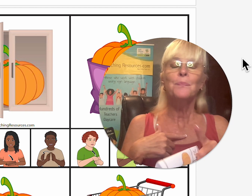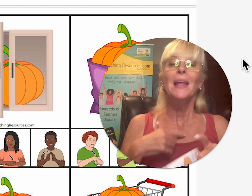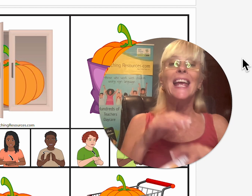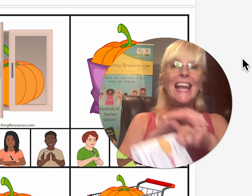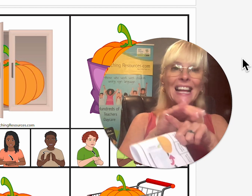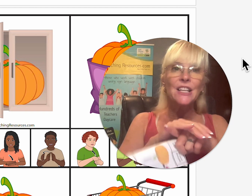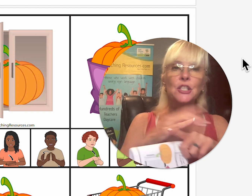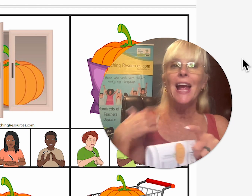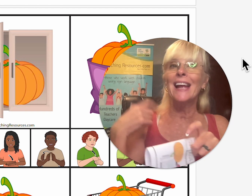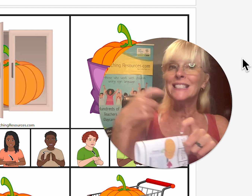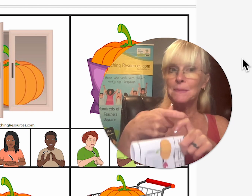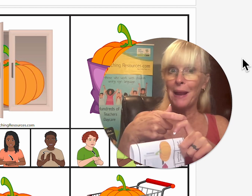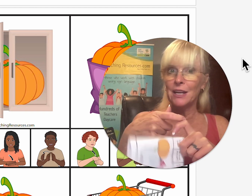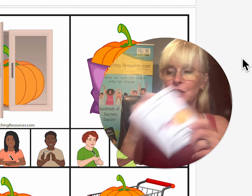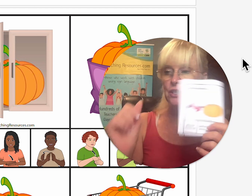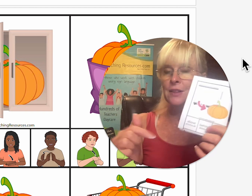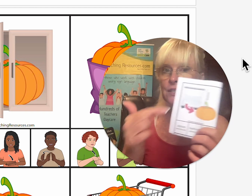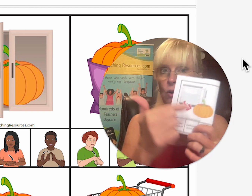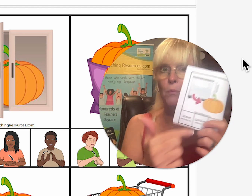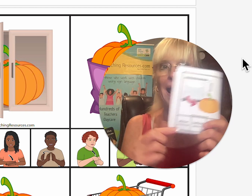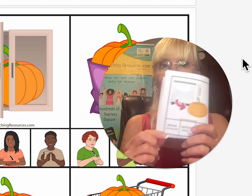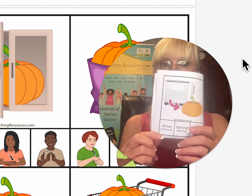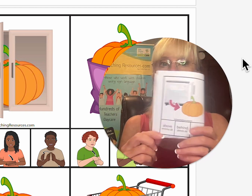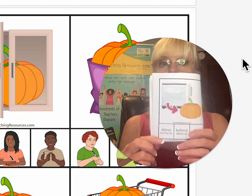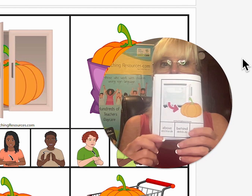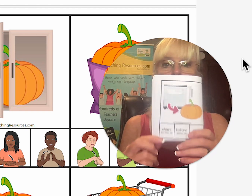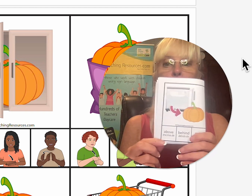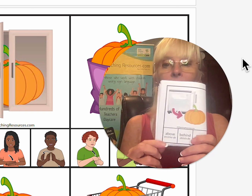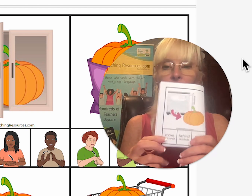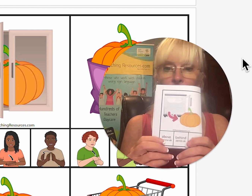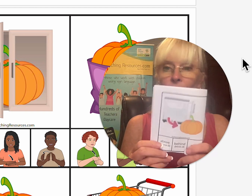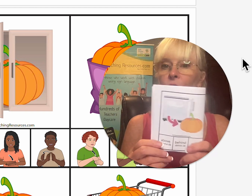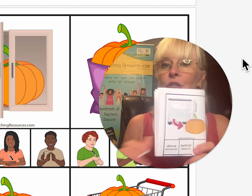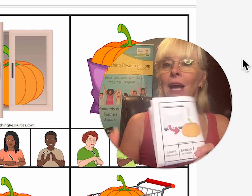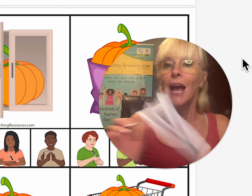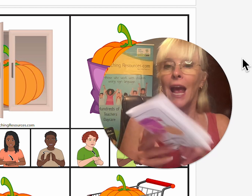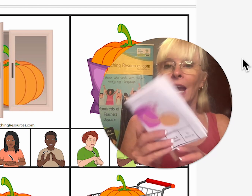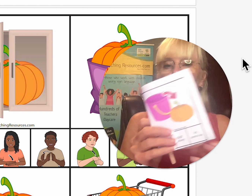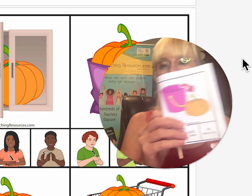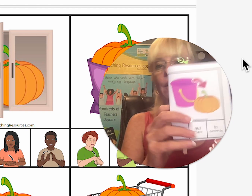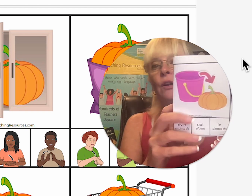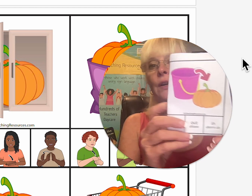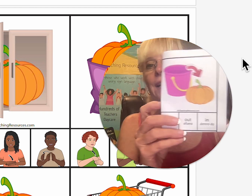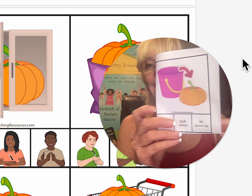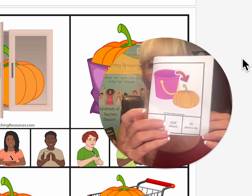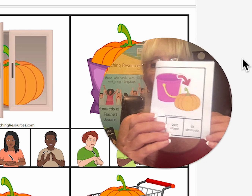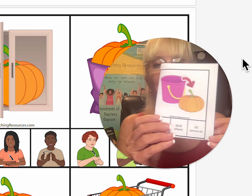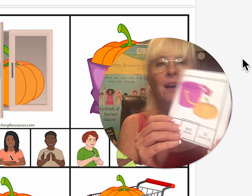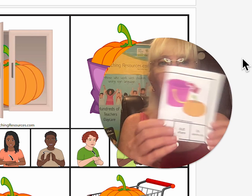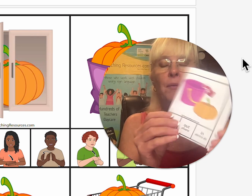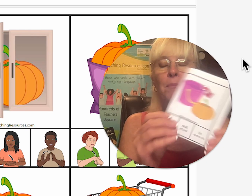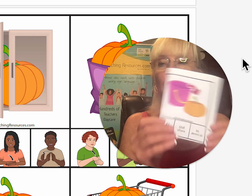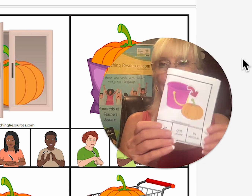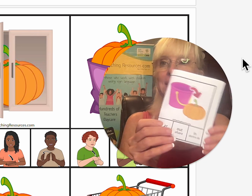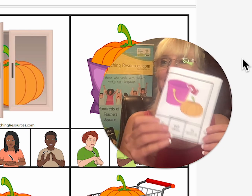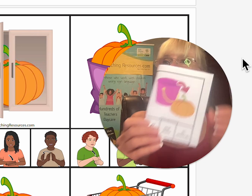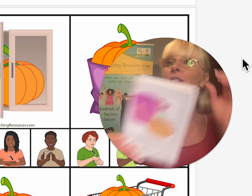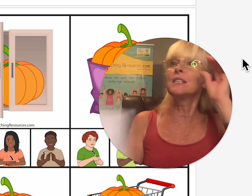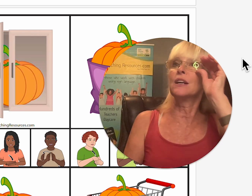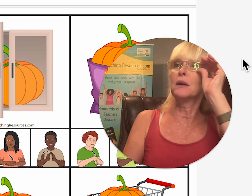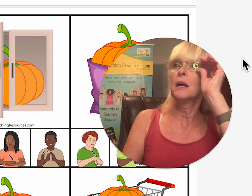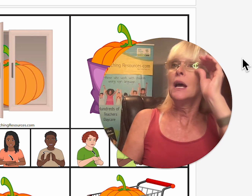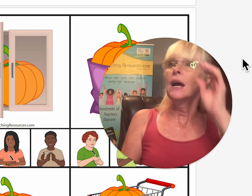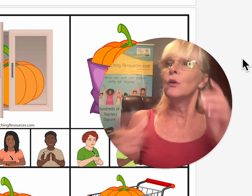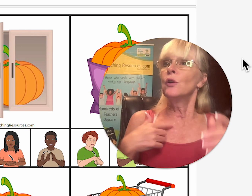language, English, and Spanish. This whole packet is going to be really huge. And we are looking at